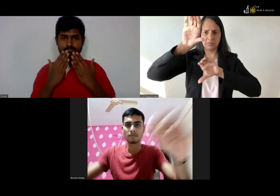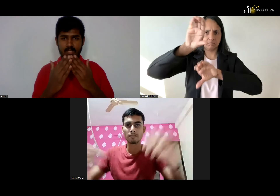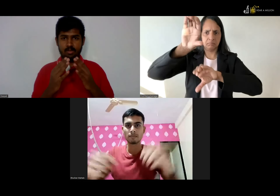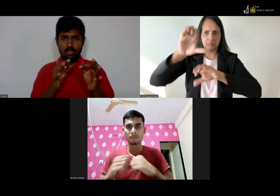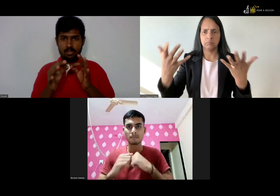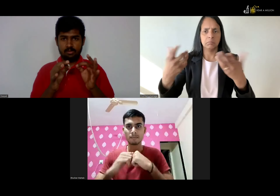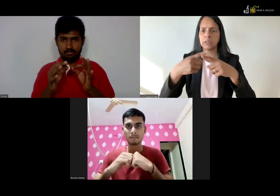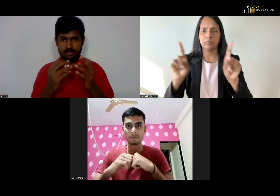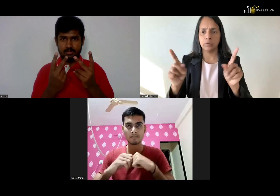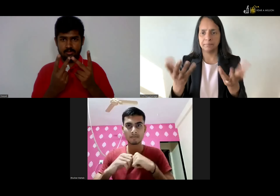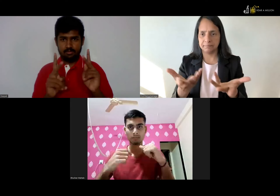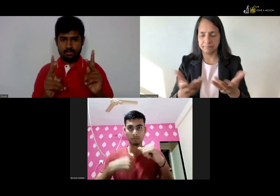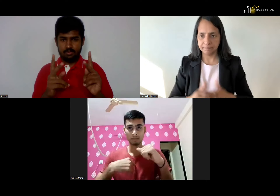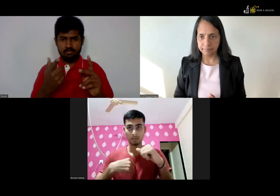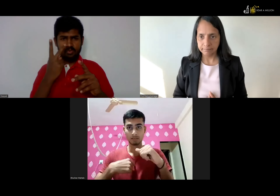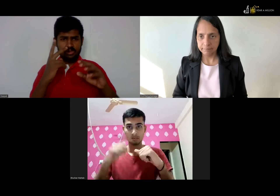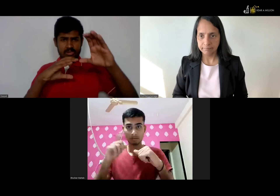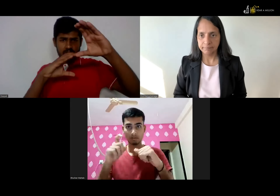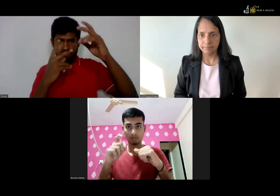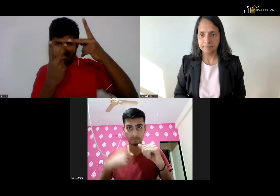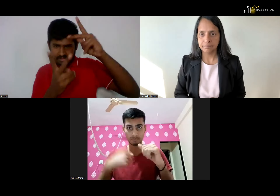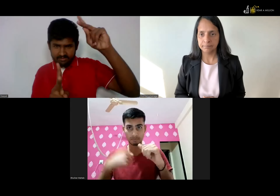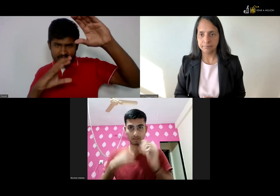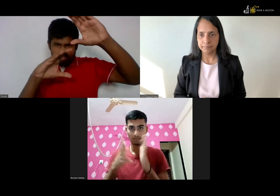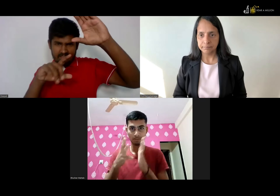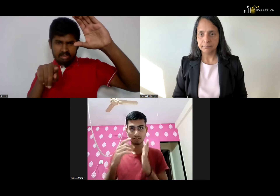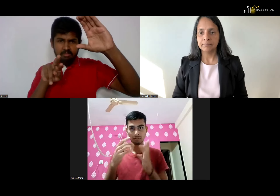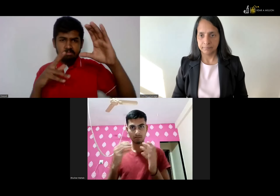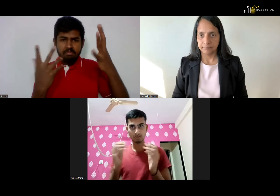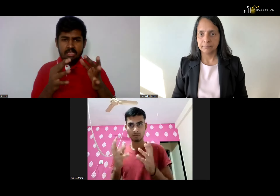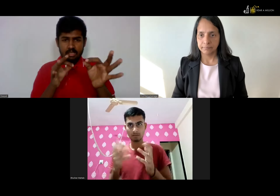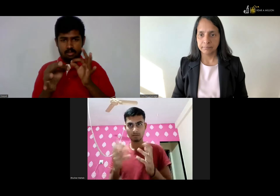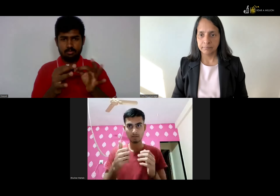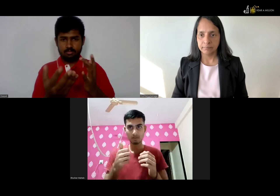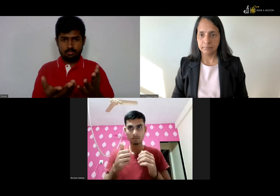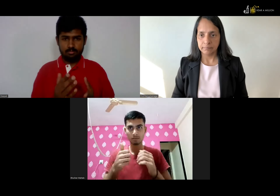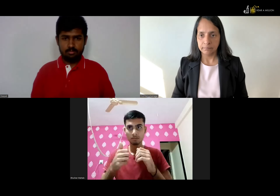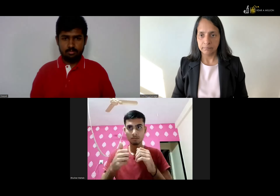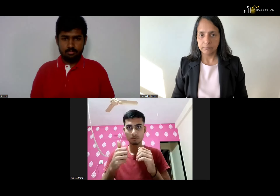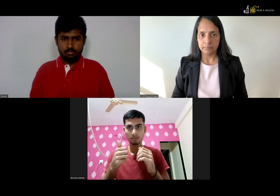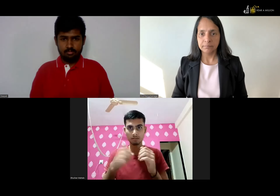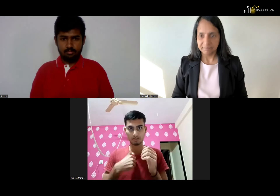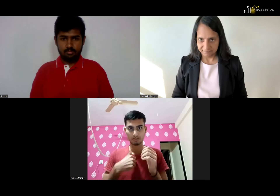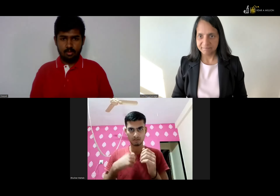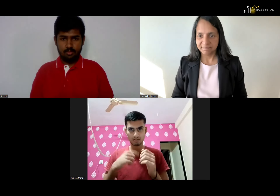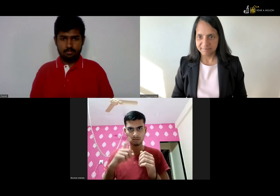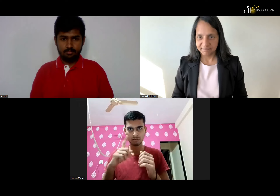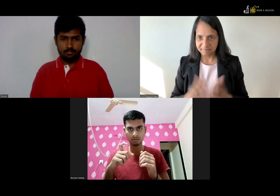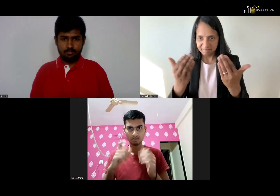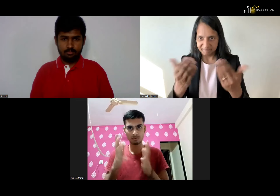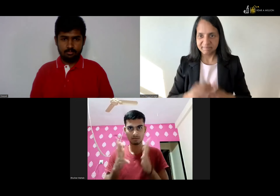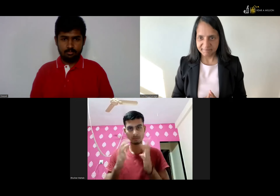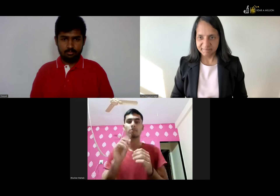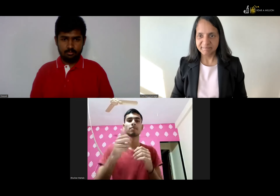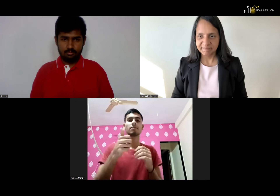Yes. Bhushan, can you explain about the picture which we just showed you? Can I begin?